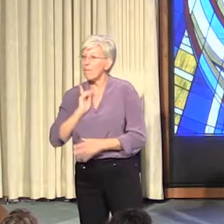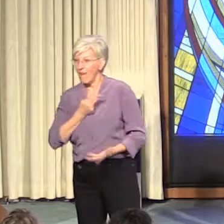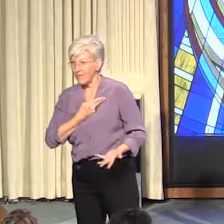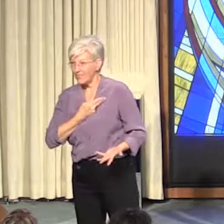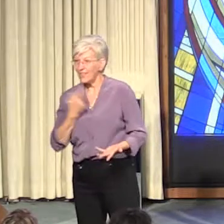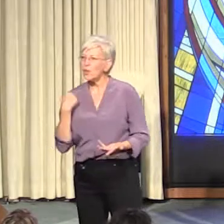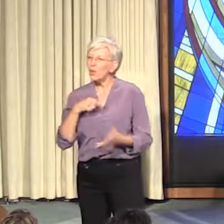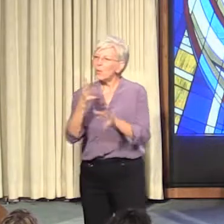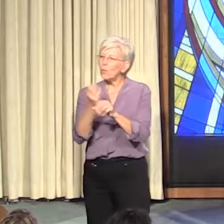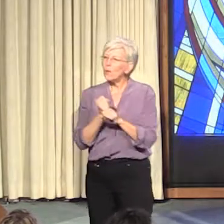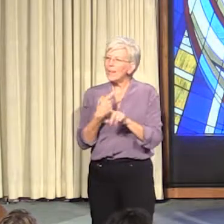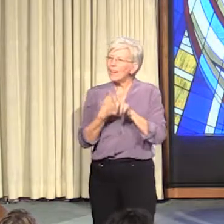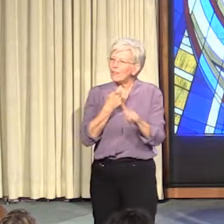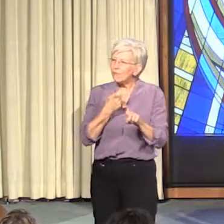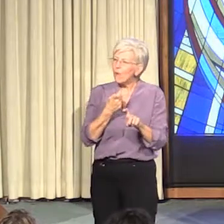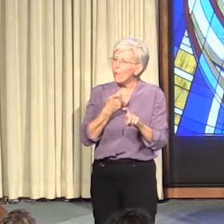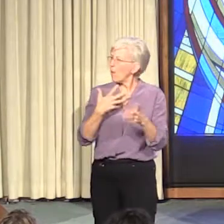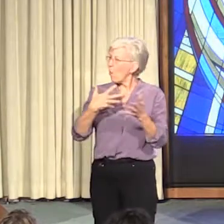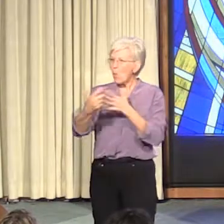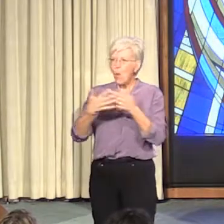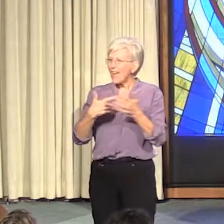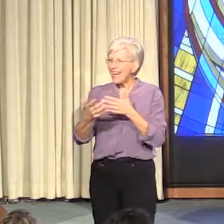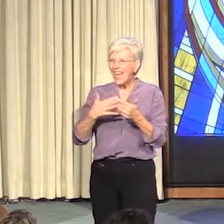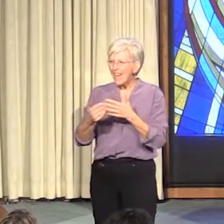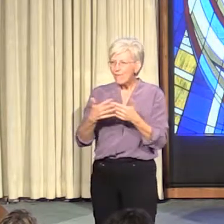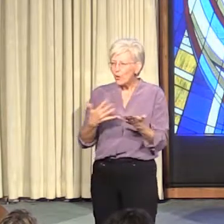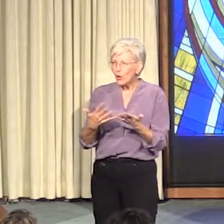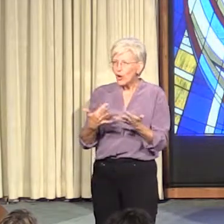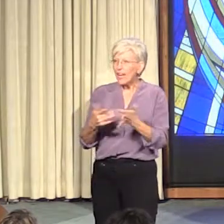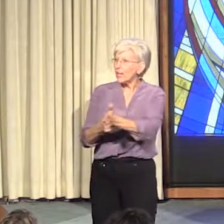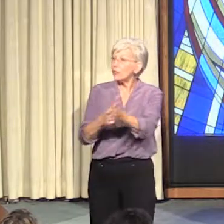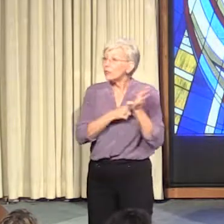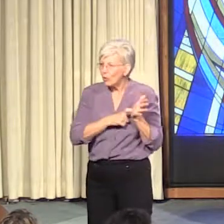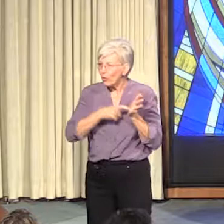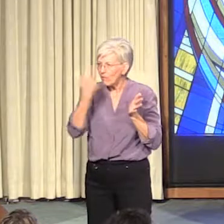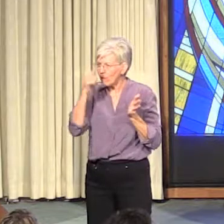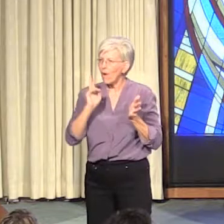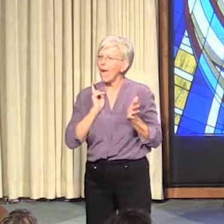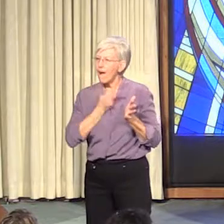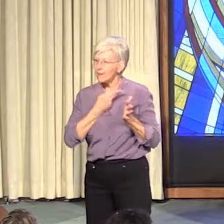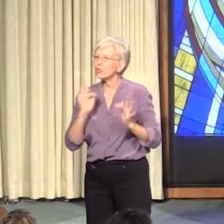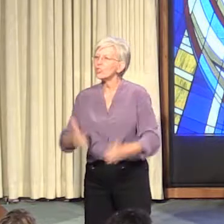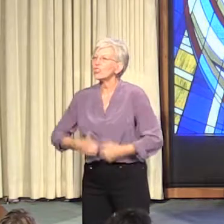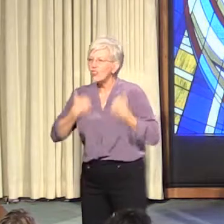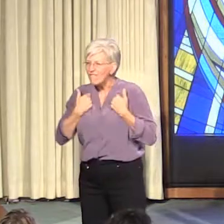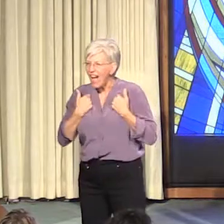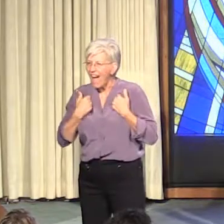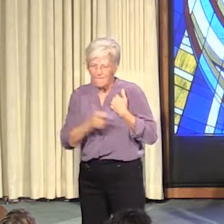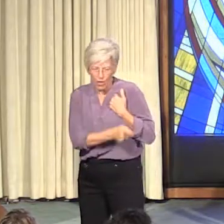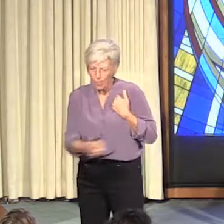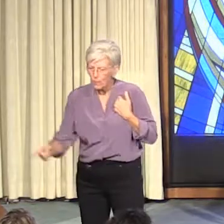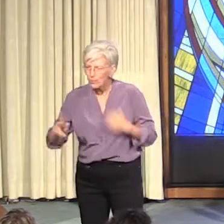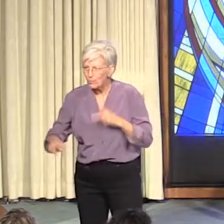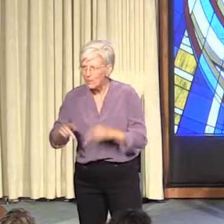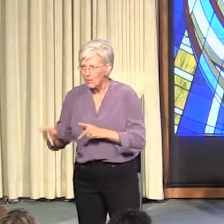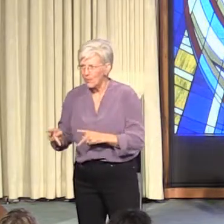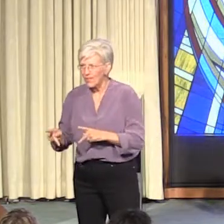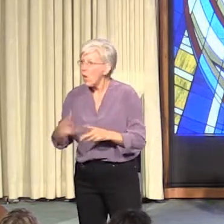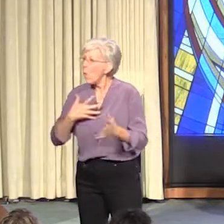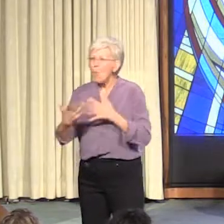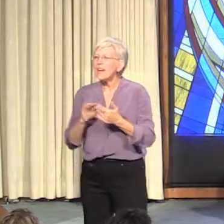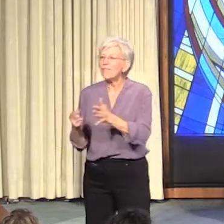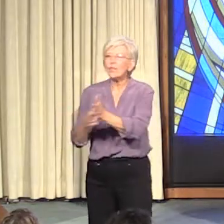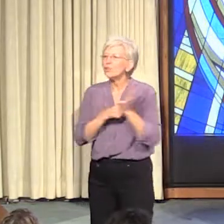them from whatever it was it took for us to survive those people. Whatever it took to be